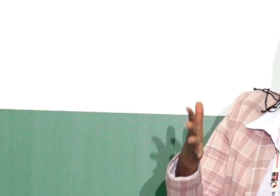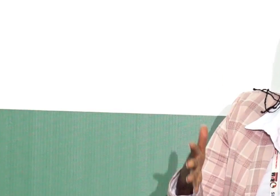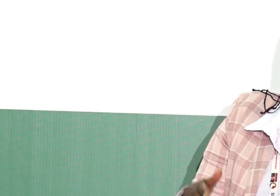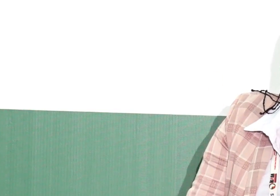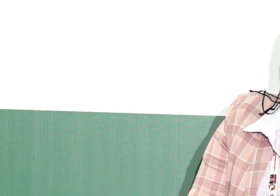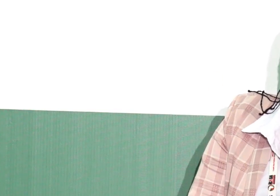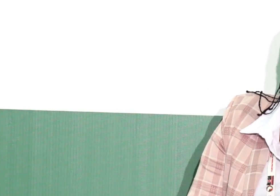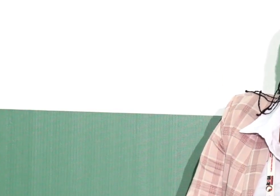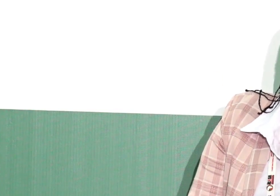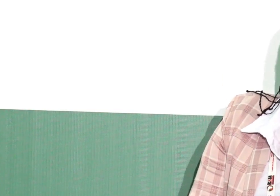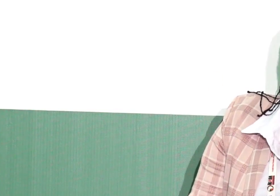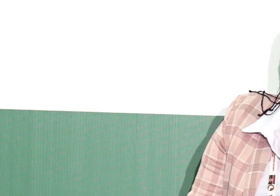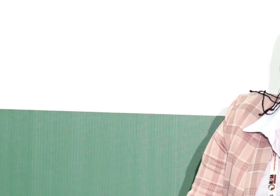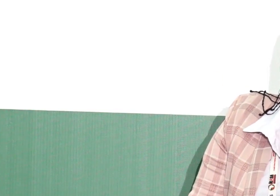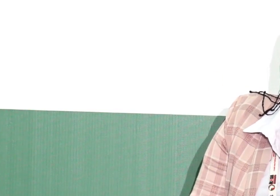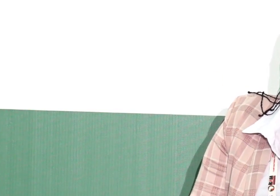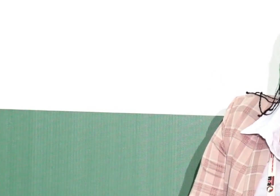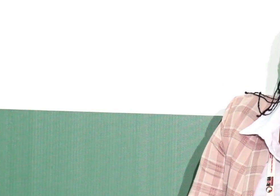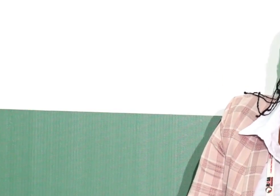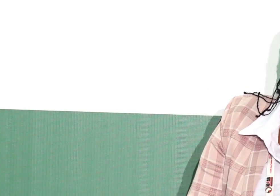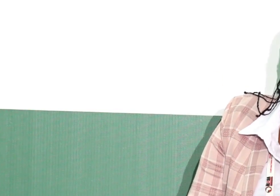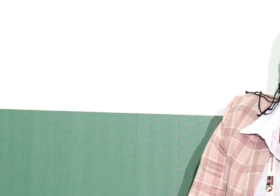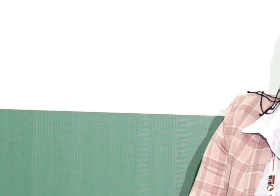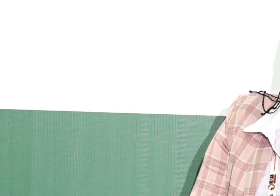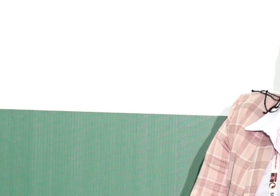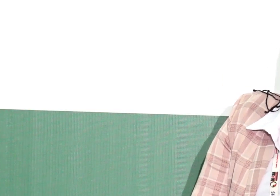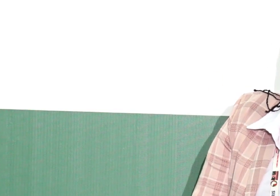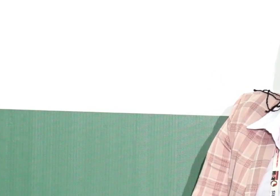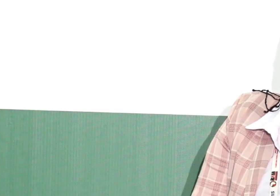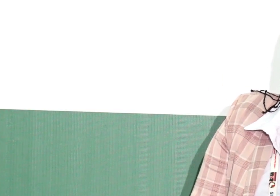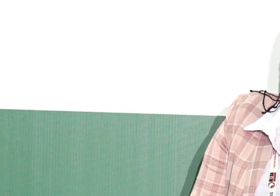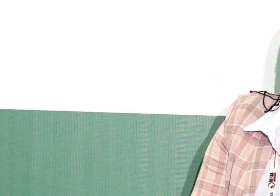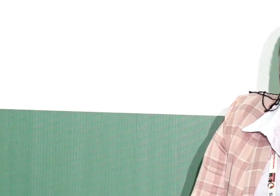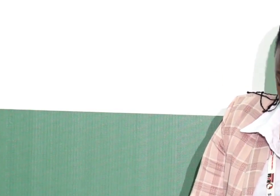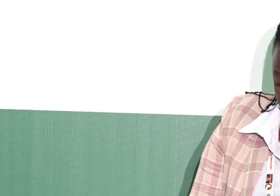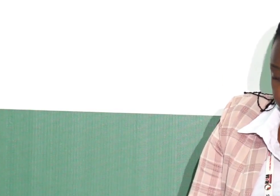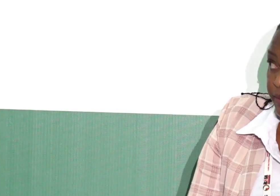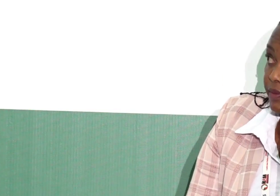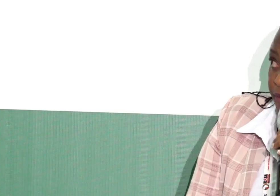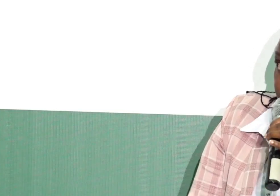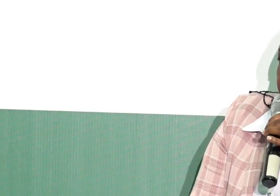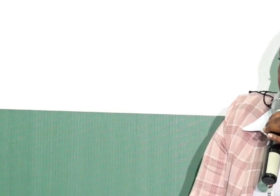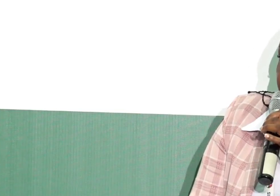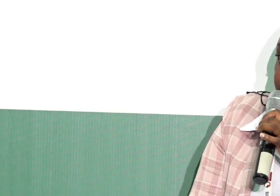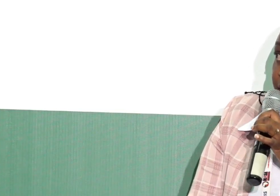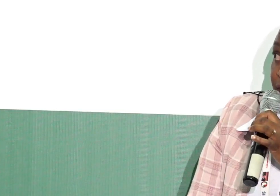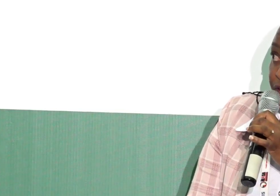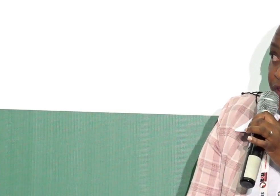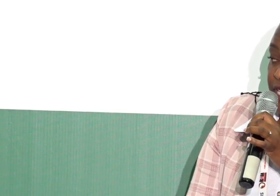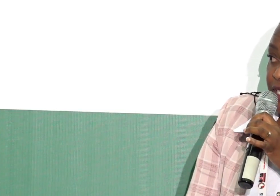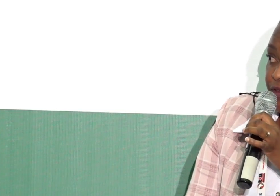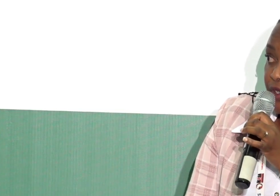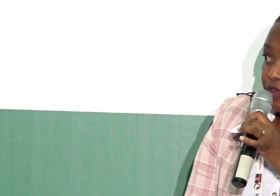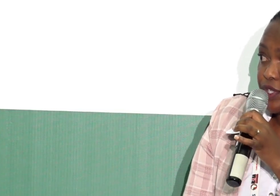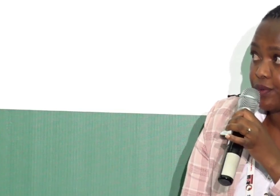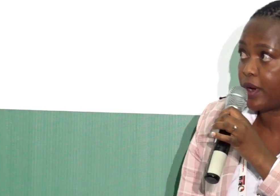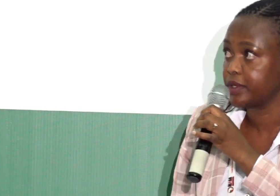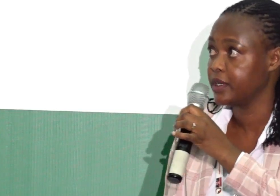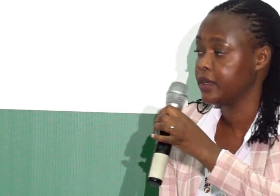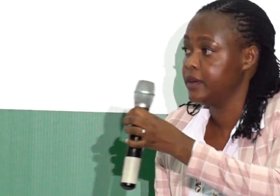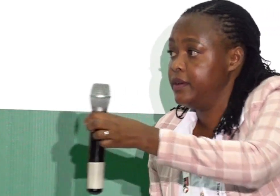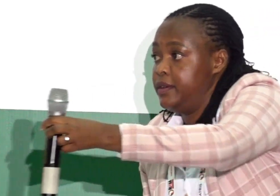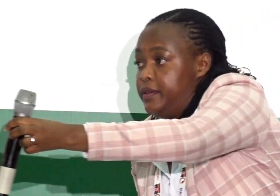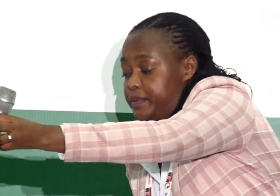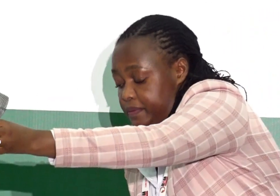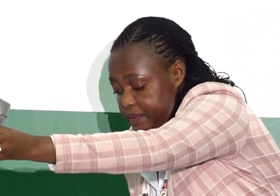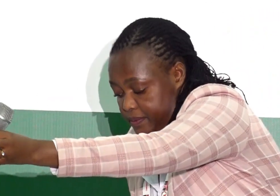need maybe hysterectomy or things like that. Thank you. I think I've answered for the first round.